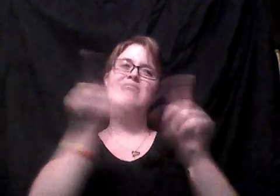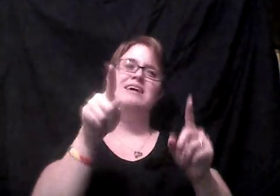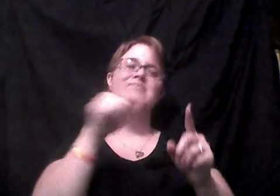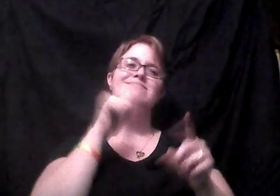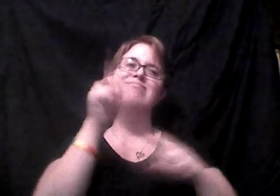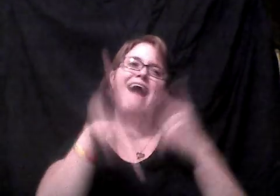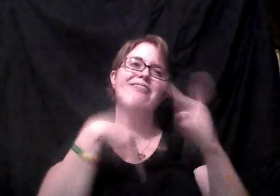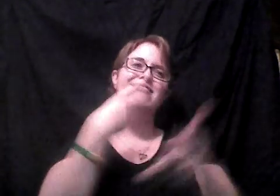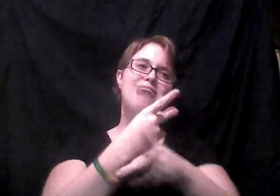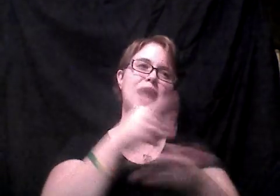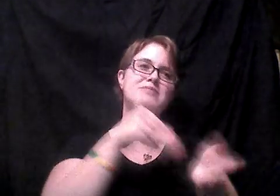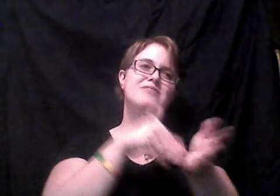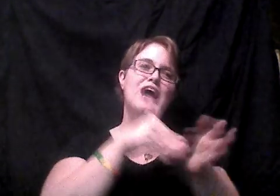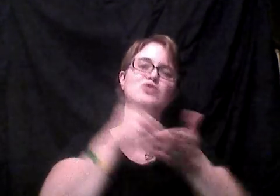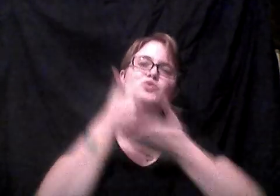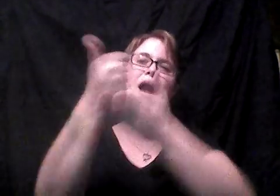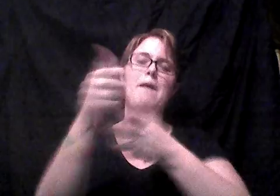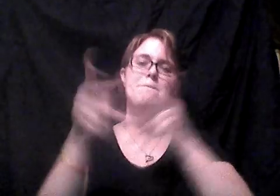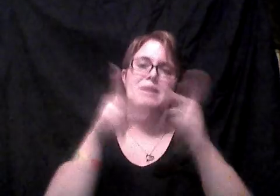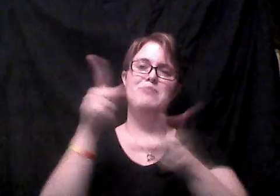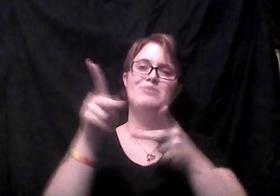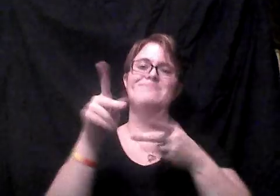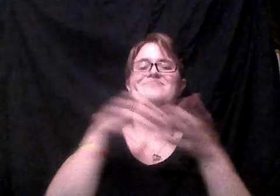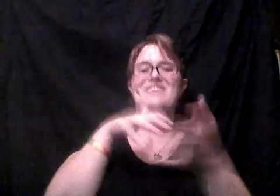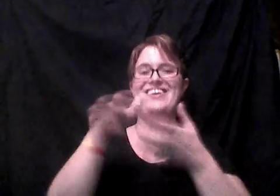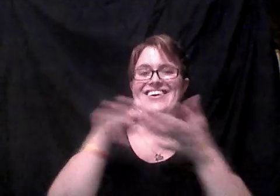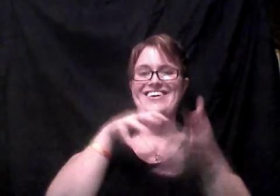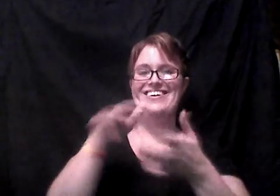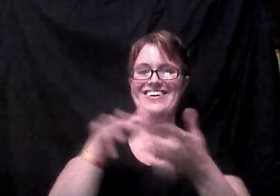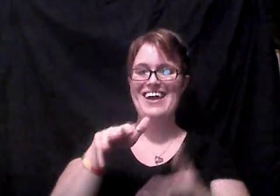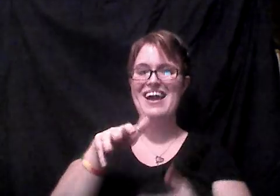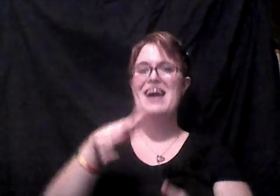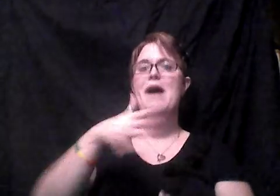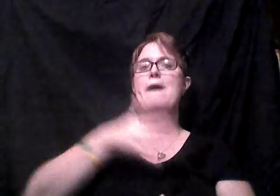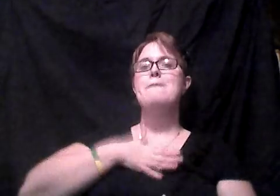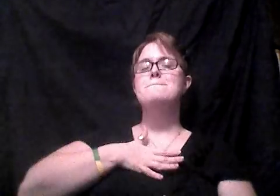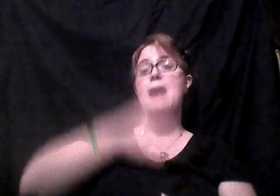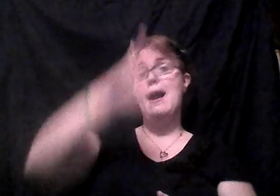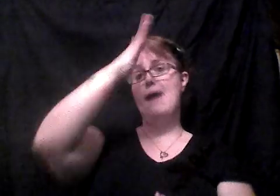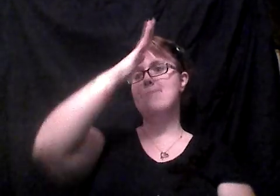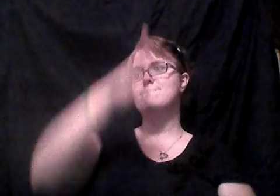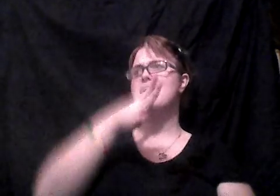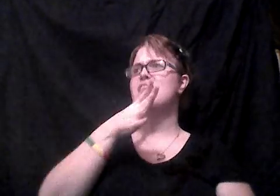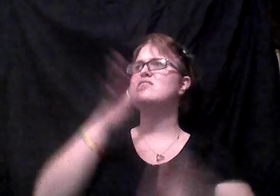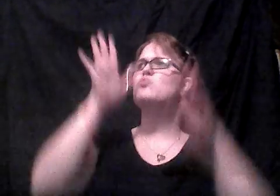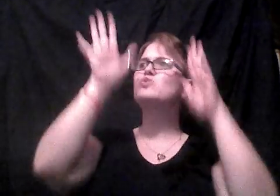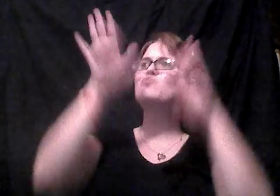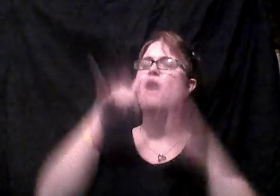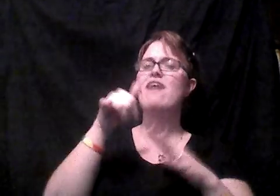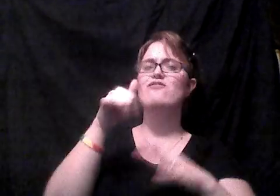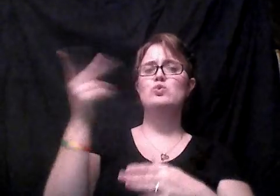Probably the most wonderful thing my parents did was they let me paint my bedroom. I said one day, "I want to paint stuff on the walls." And they